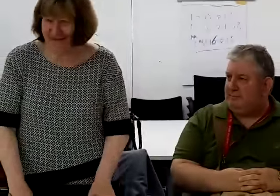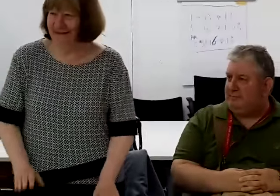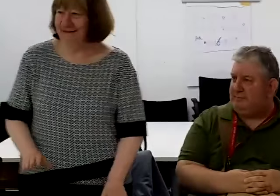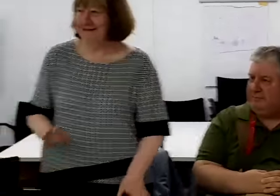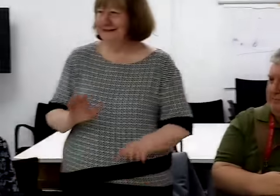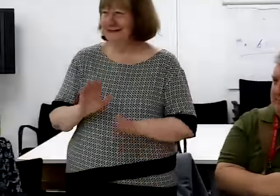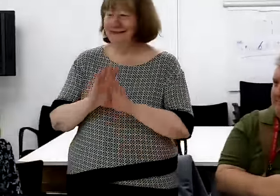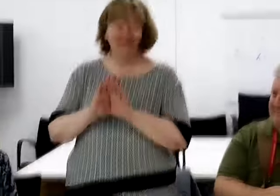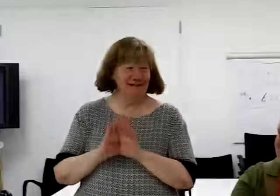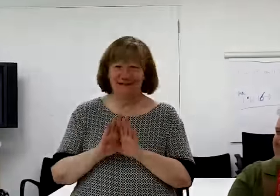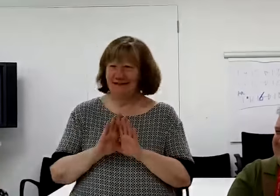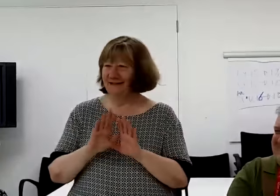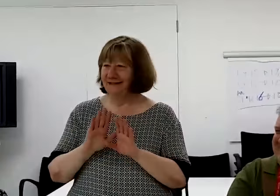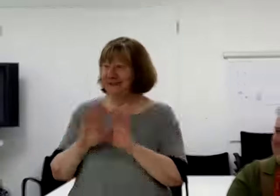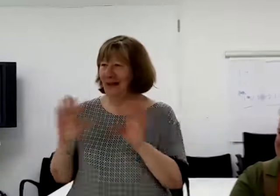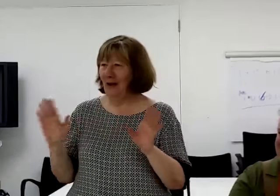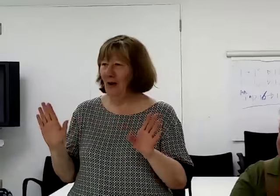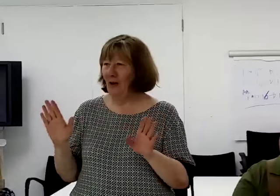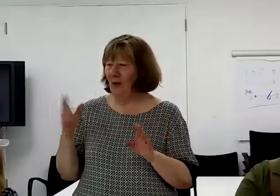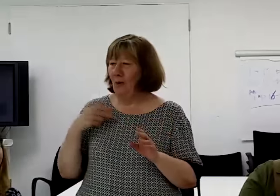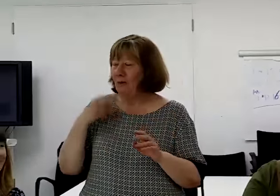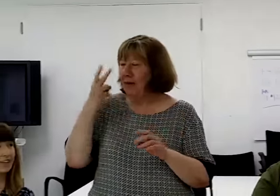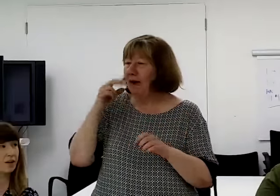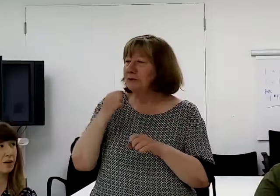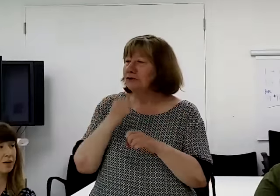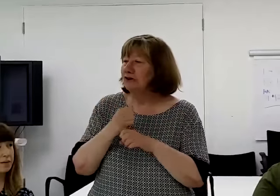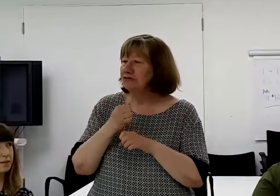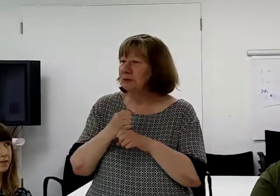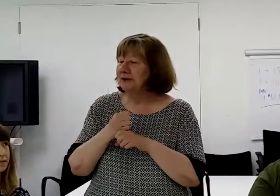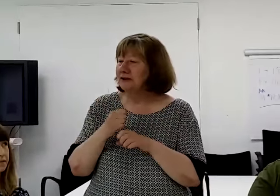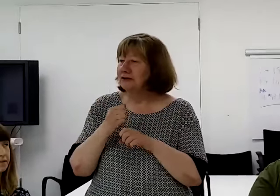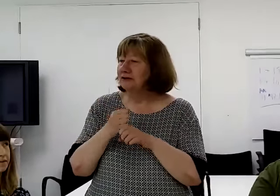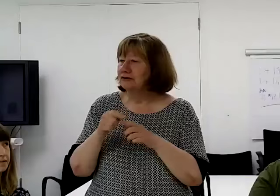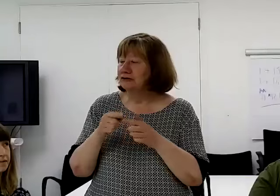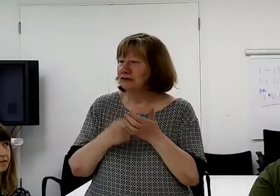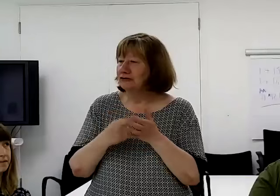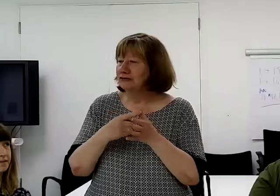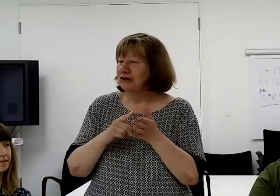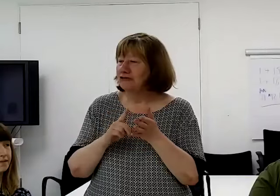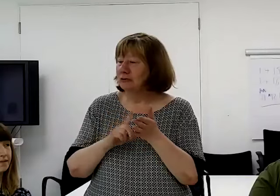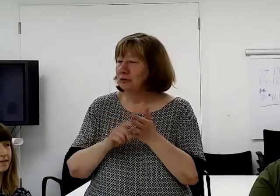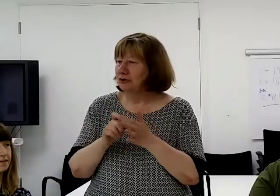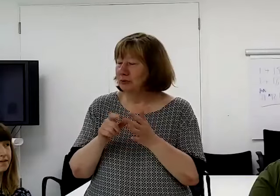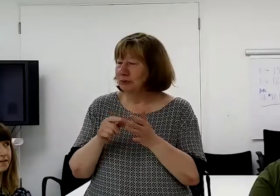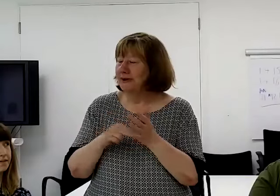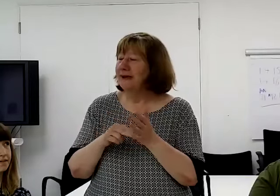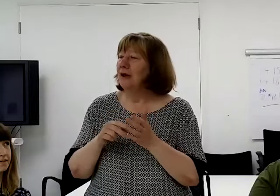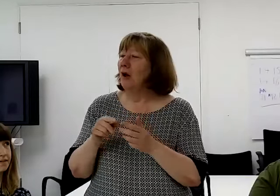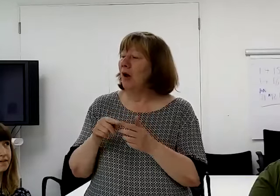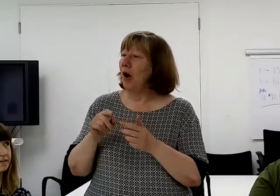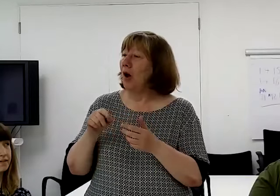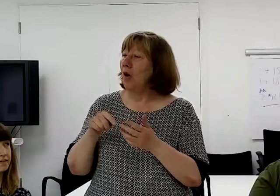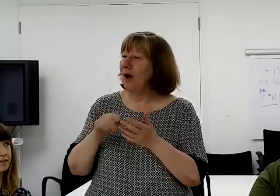Sorry, I didn't realise I was next. Hello, so my name is Geraldine